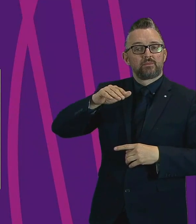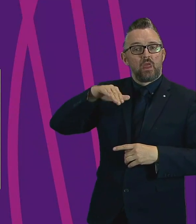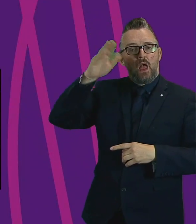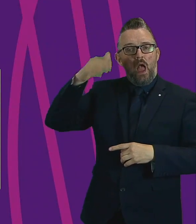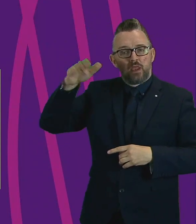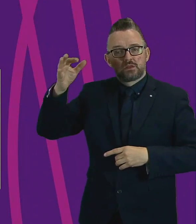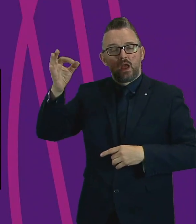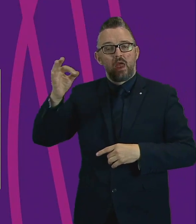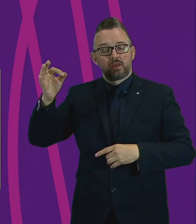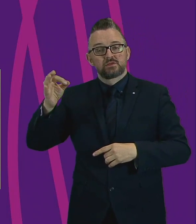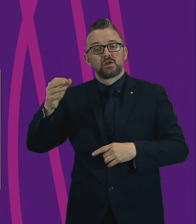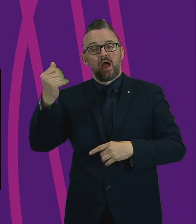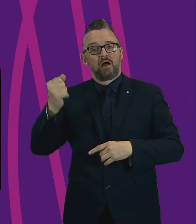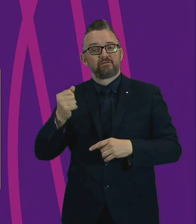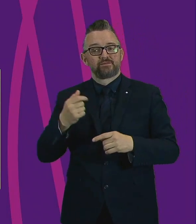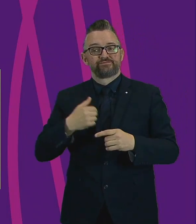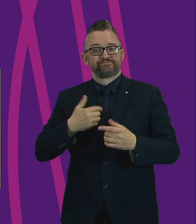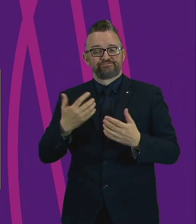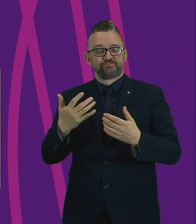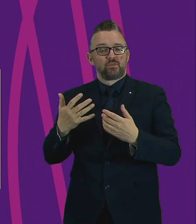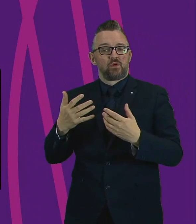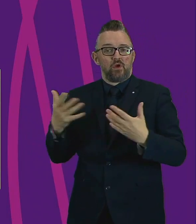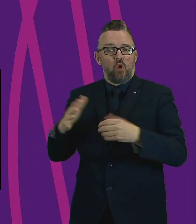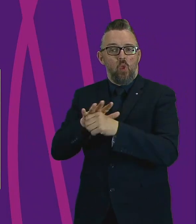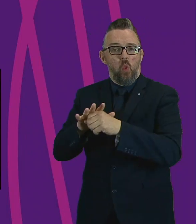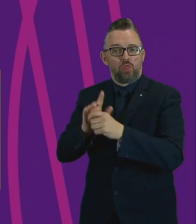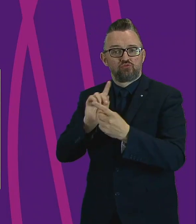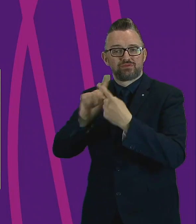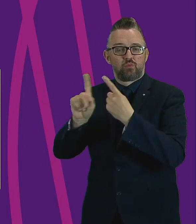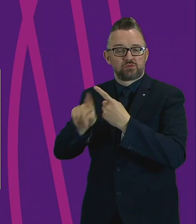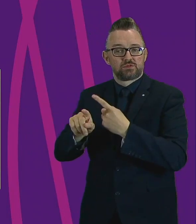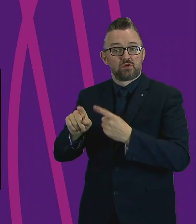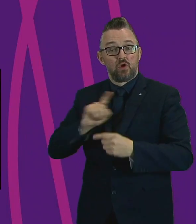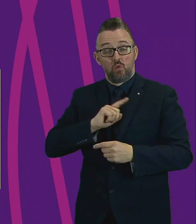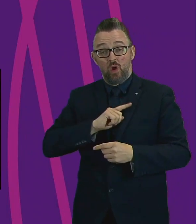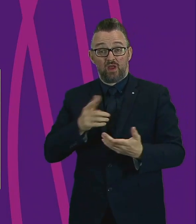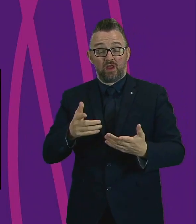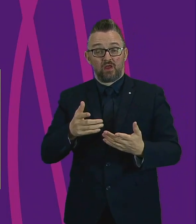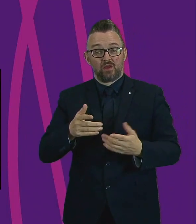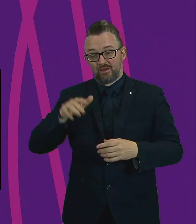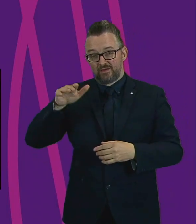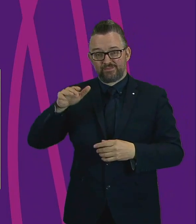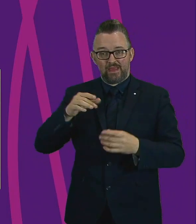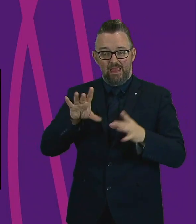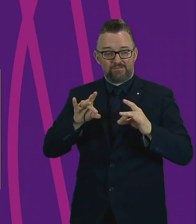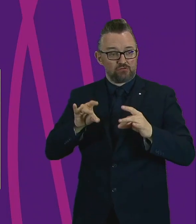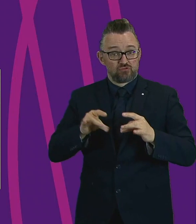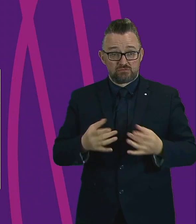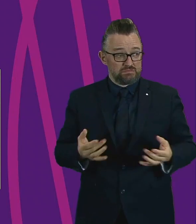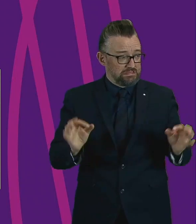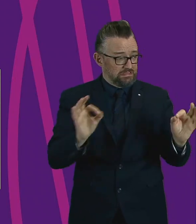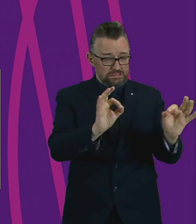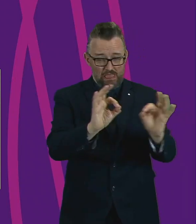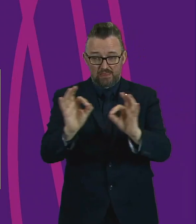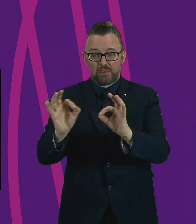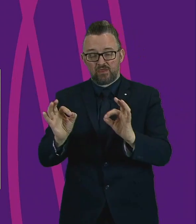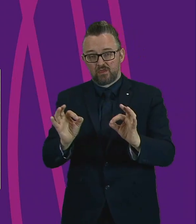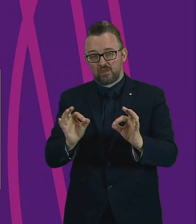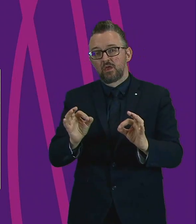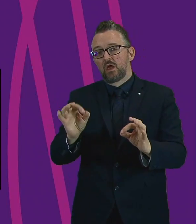for greater localisation of our response. In more isolated communities where infection rates have been low or almost non-existent, there is scope for